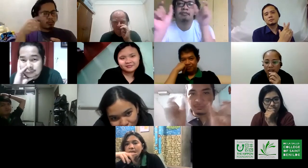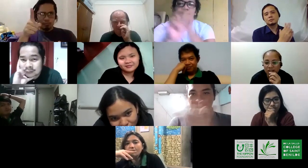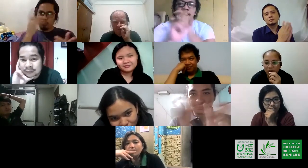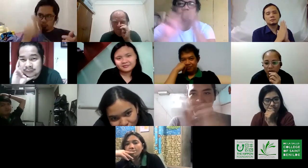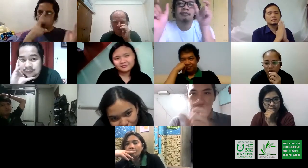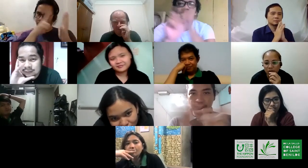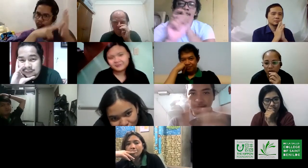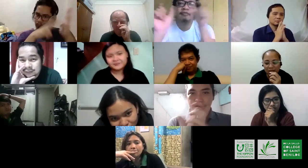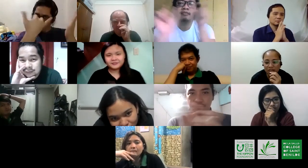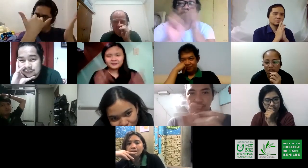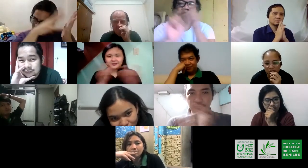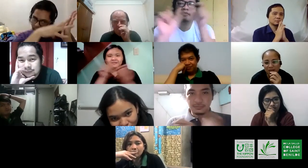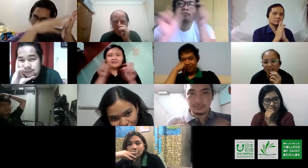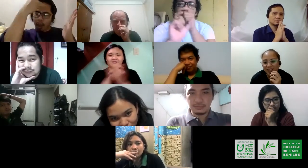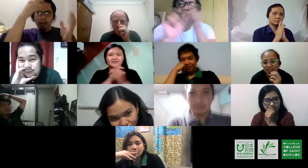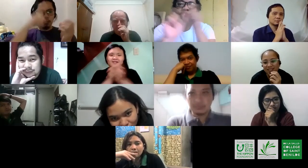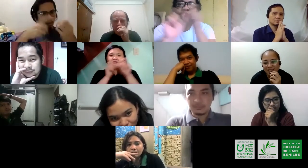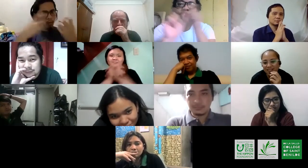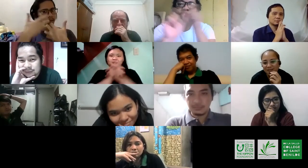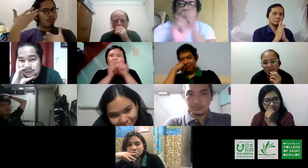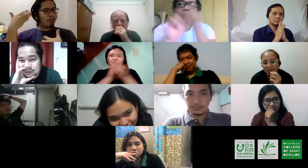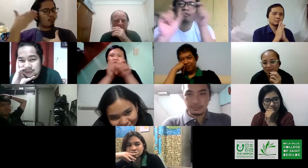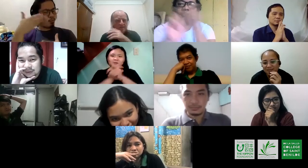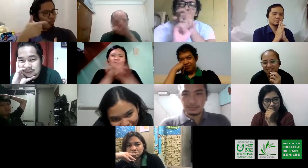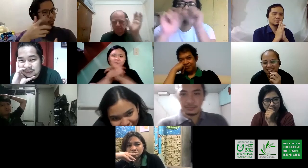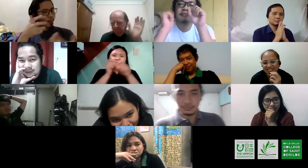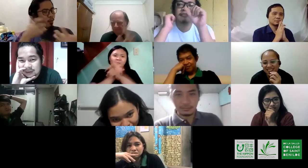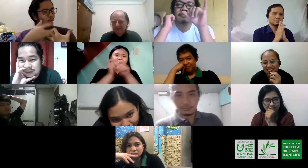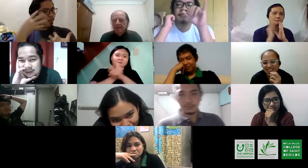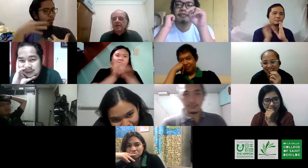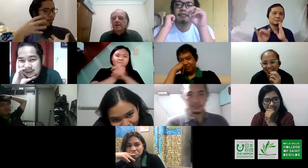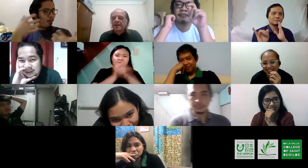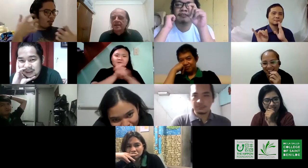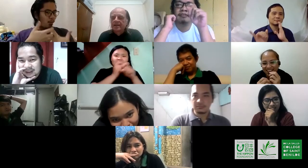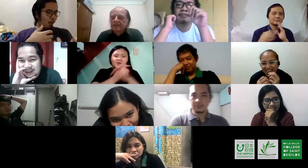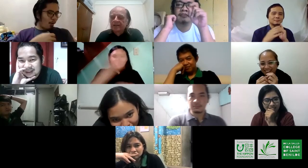to research about Deaf History. Okay, so